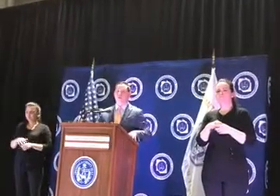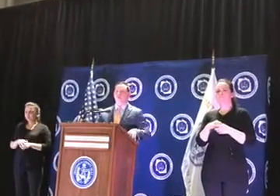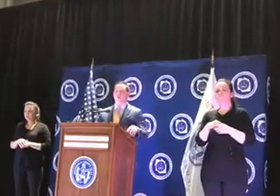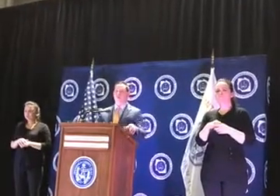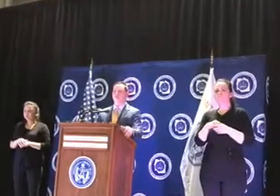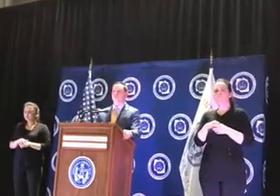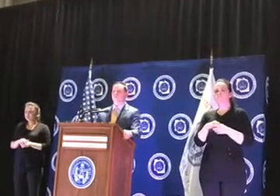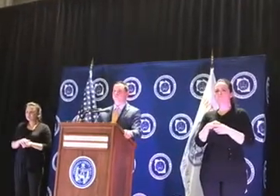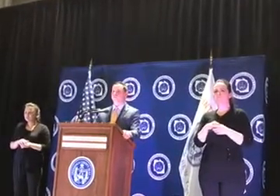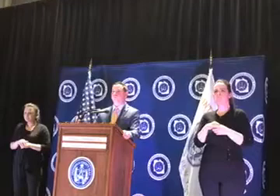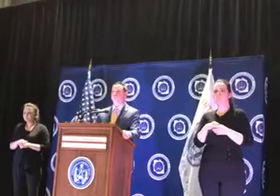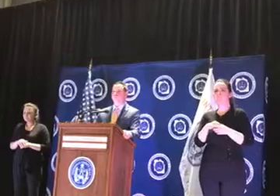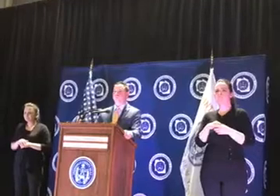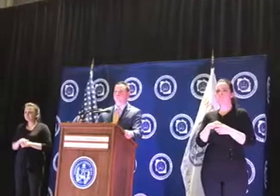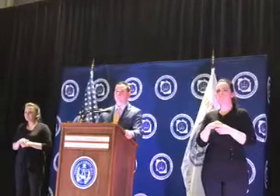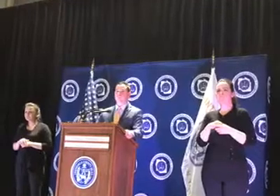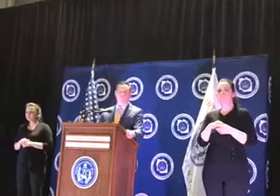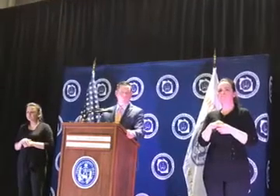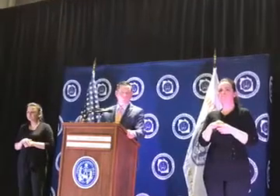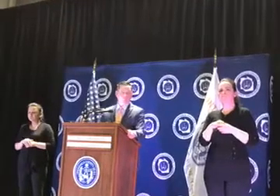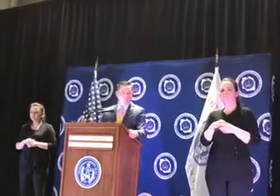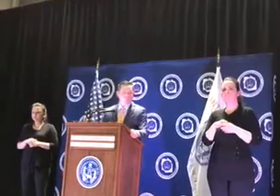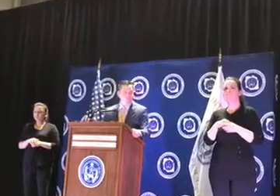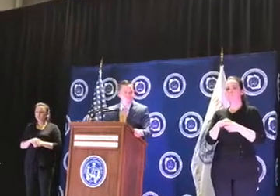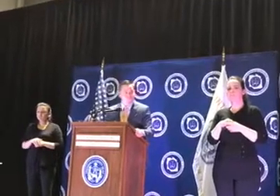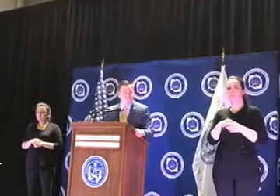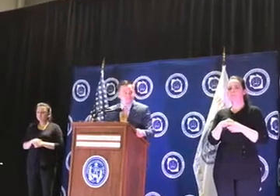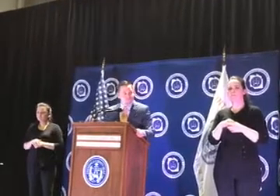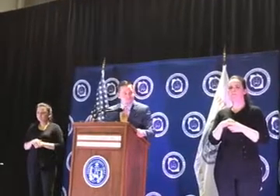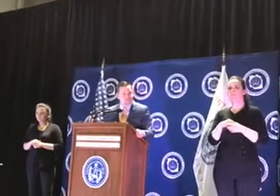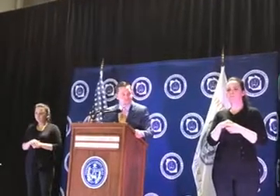has to do in other areas. Is that what this map is?